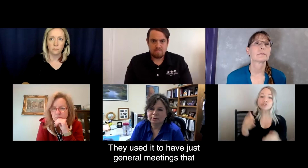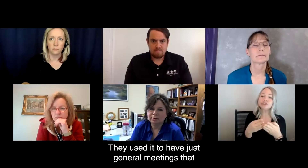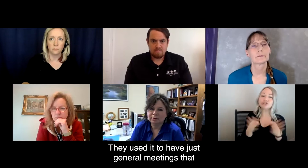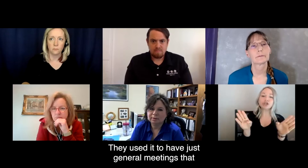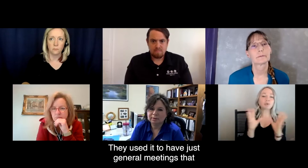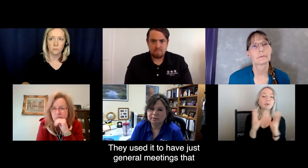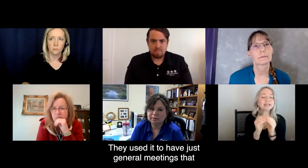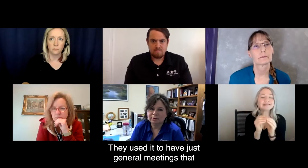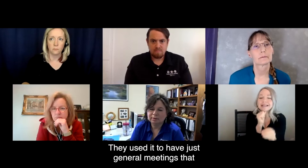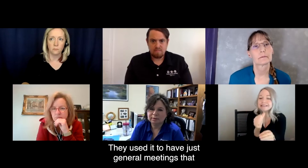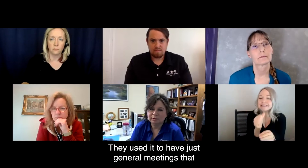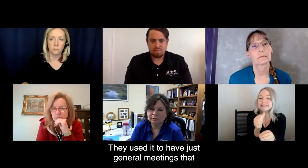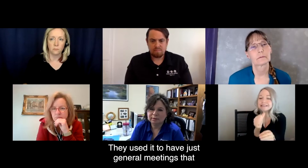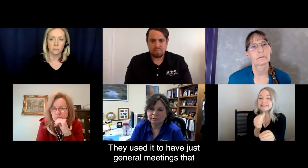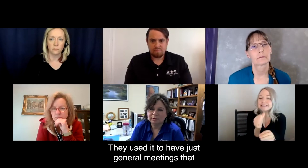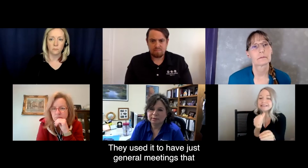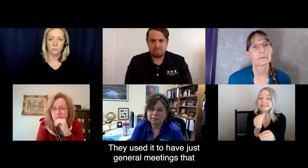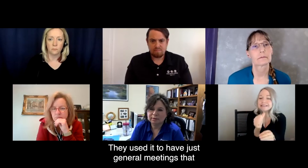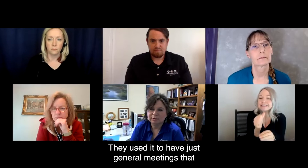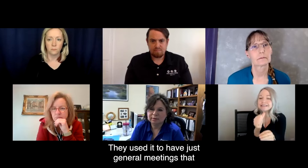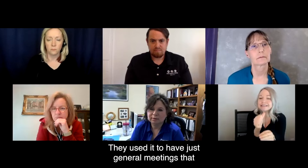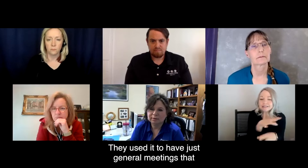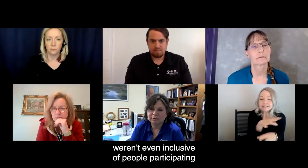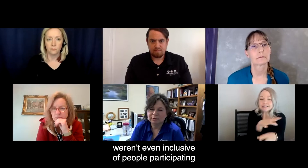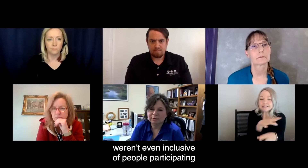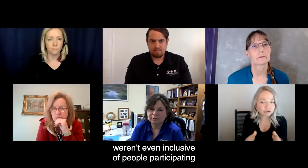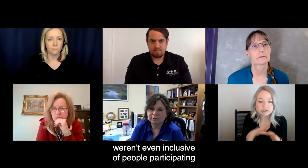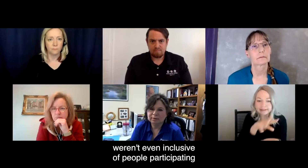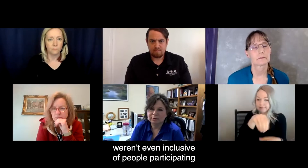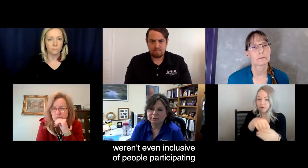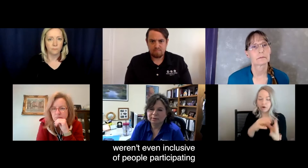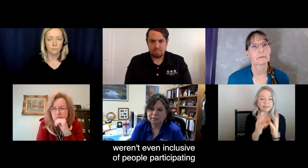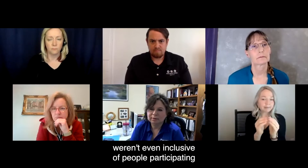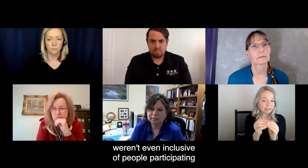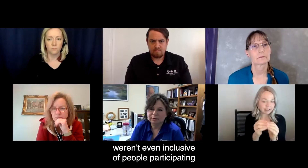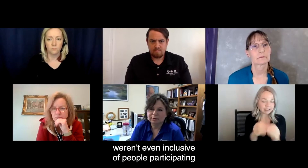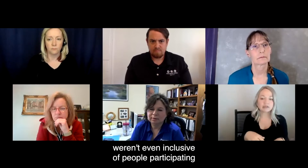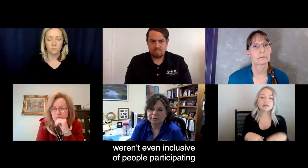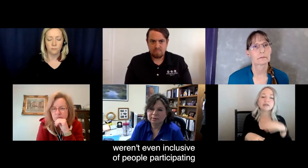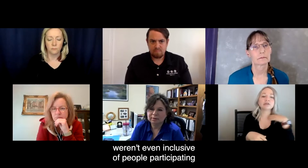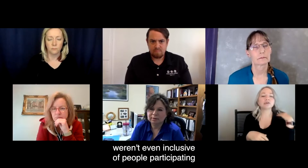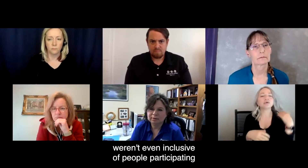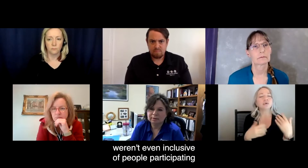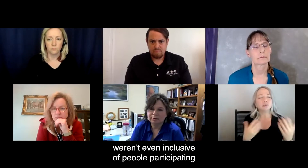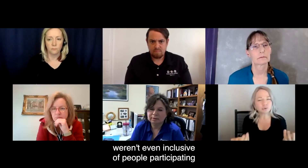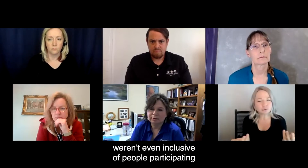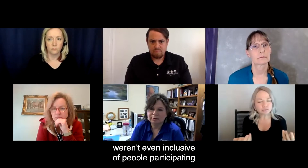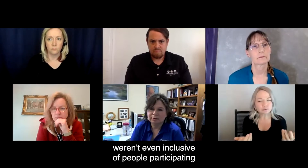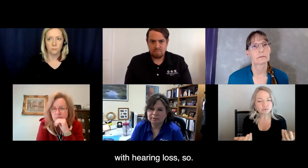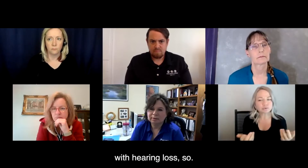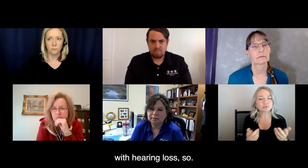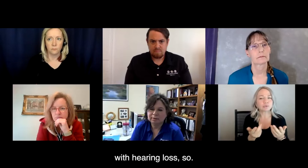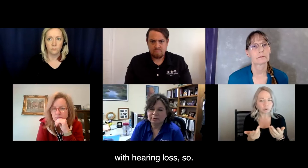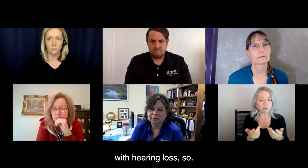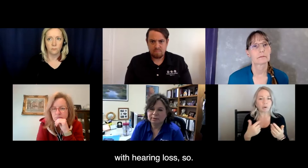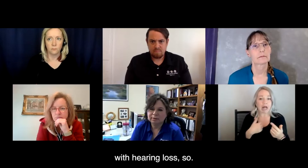to have just general meetings that weren't even inclusive of people participating